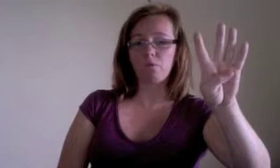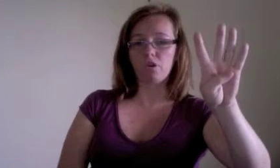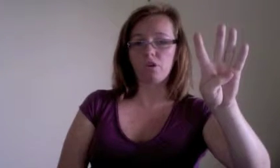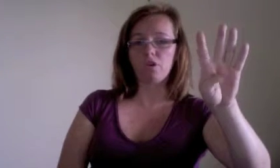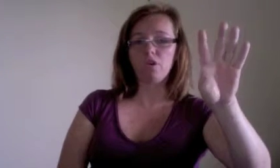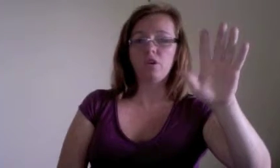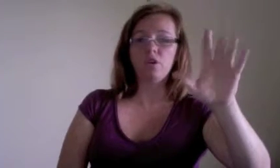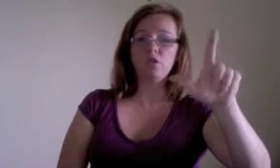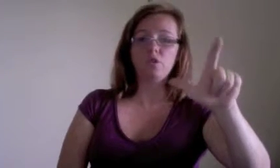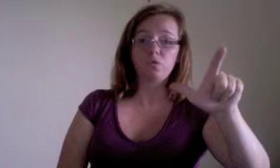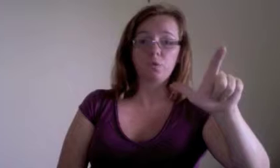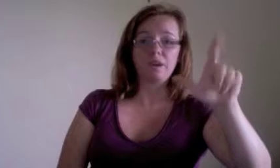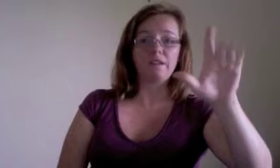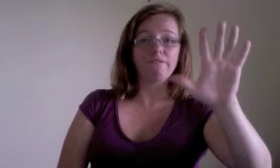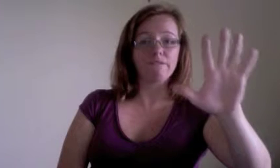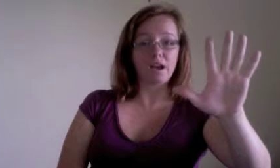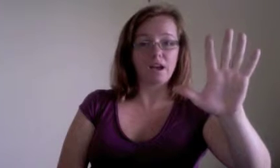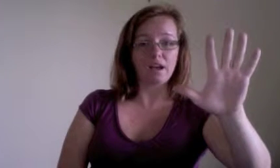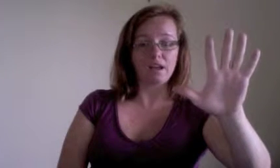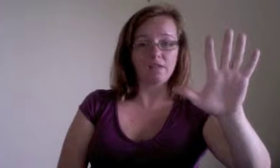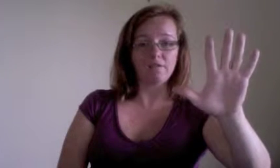24, 25,